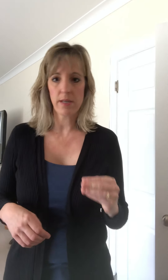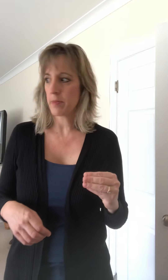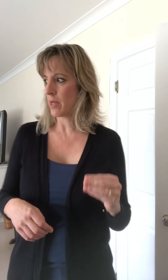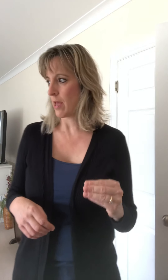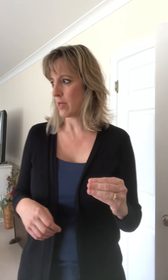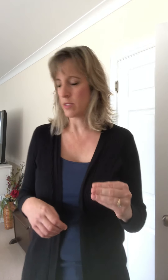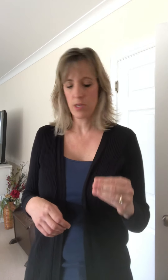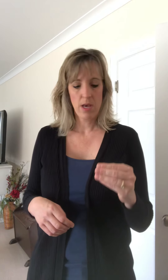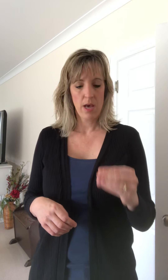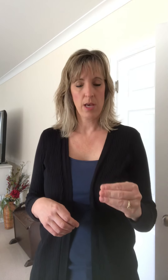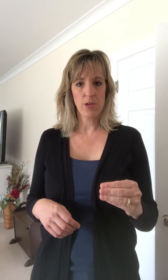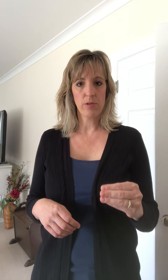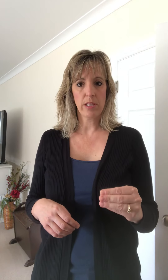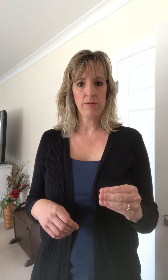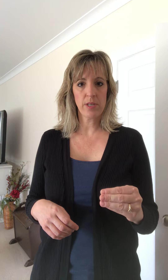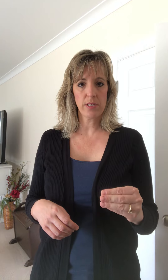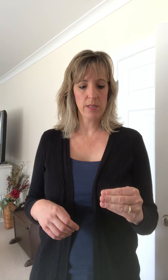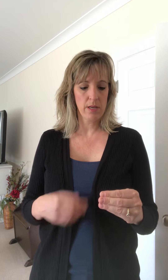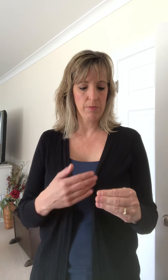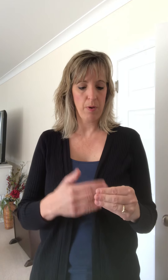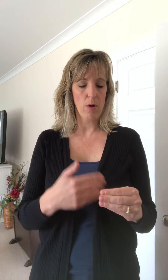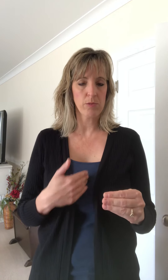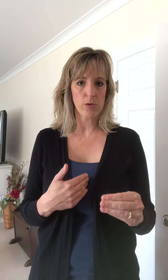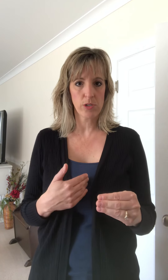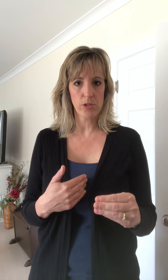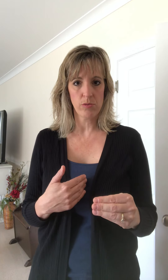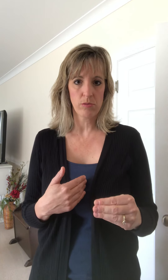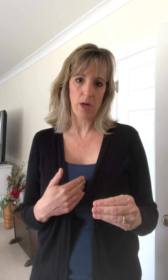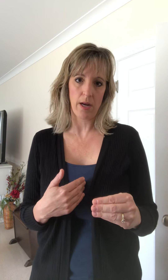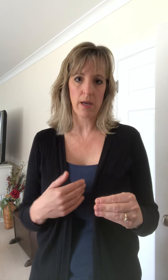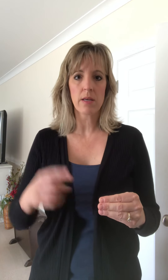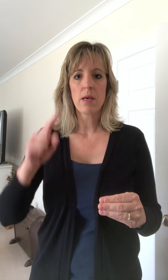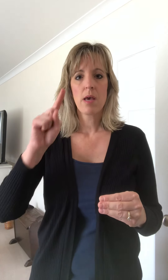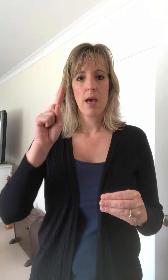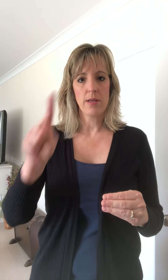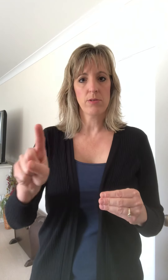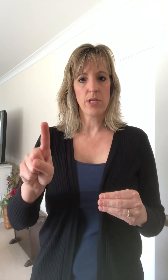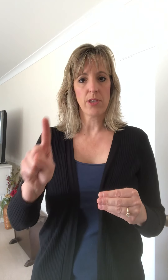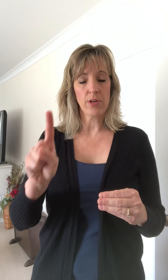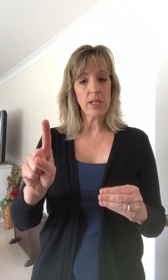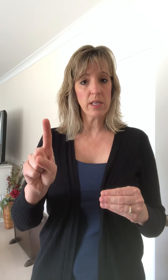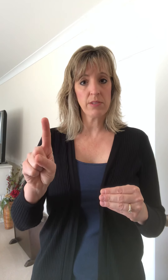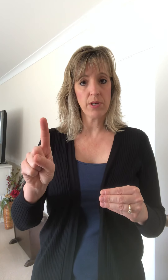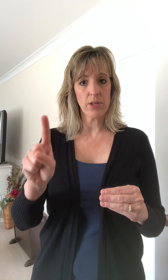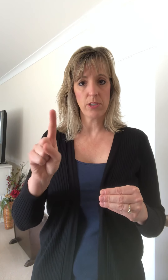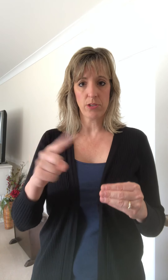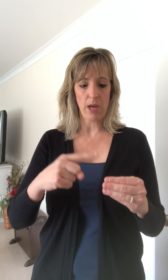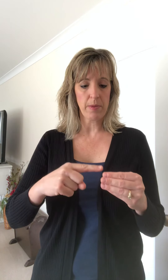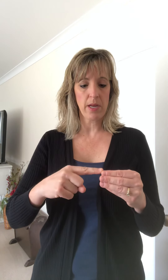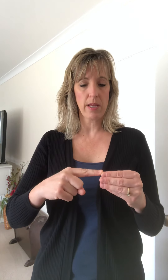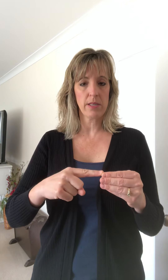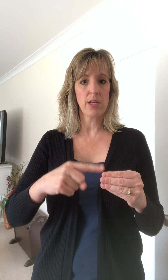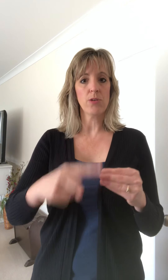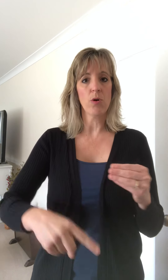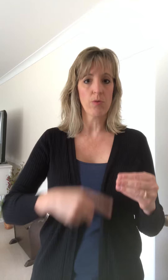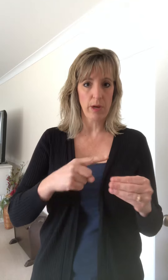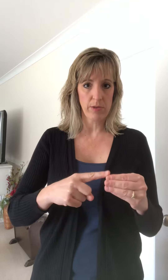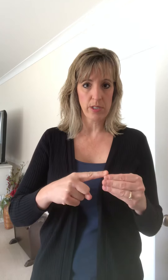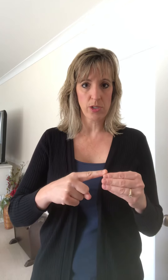non-dominant hand, and you leave it palm towards you, kinda, and you take your index finger on your dominant hand and you go around in a